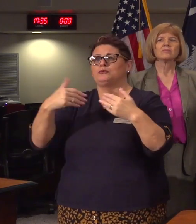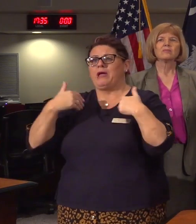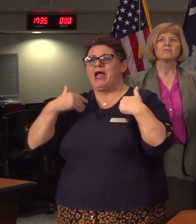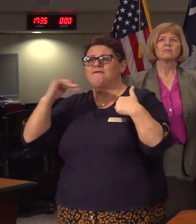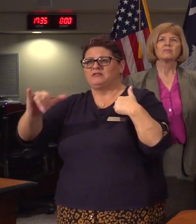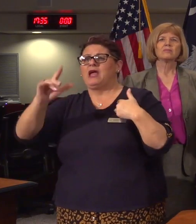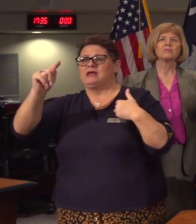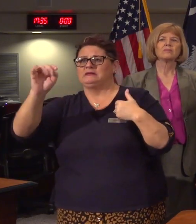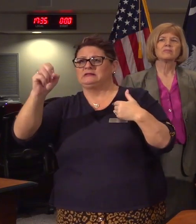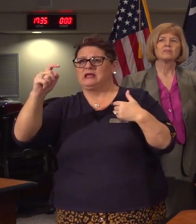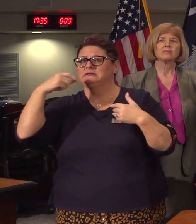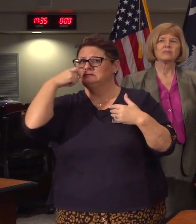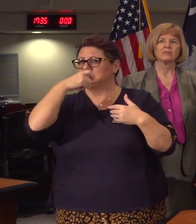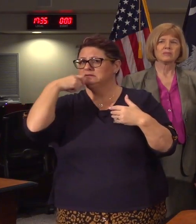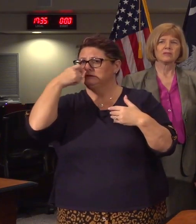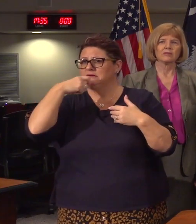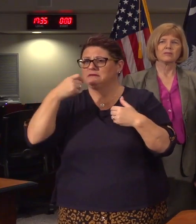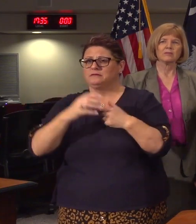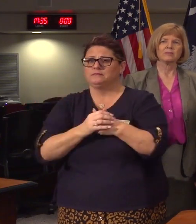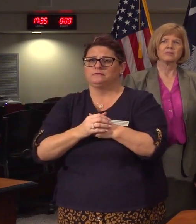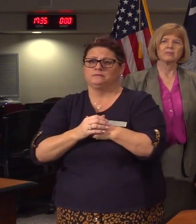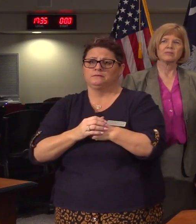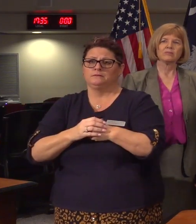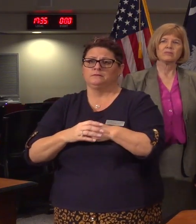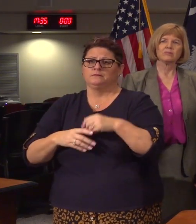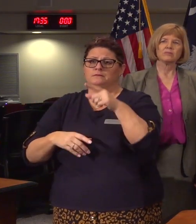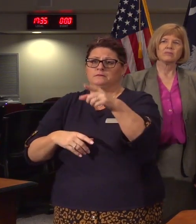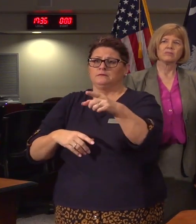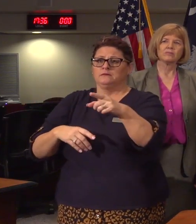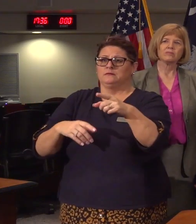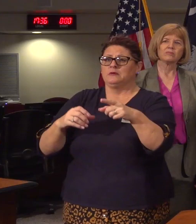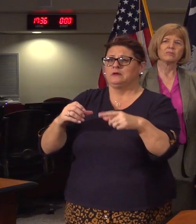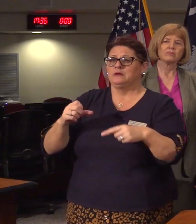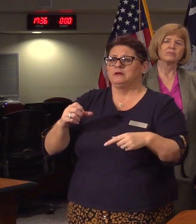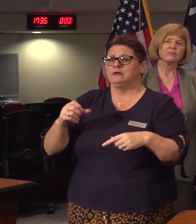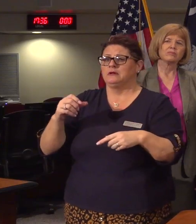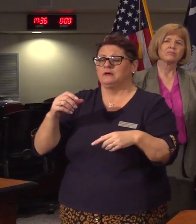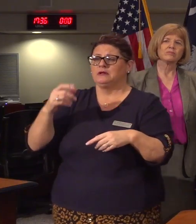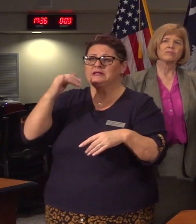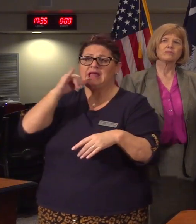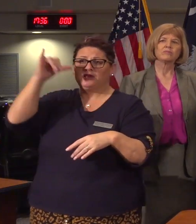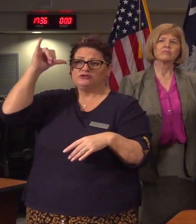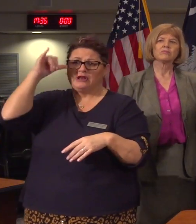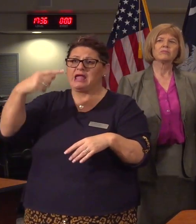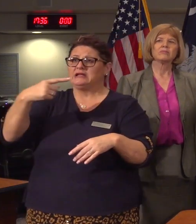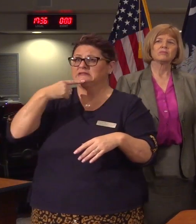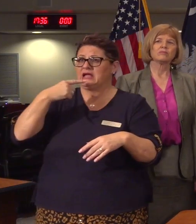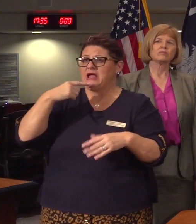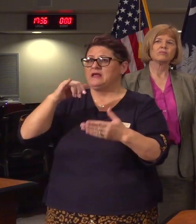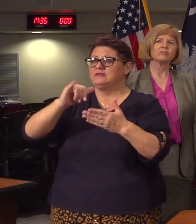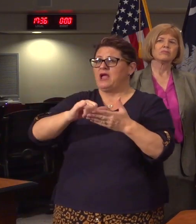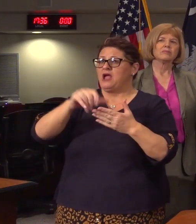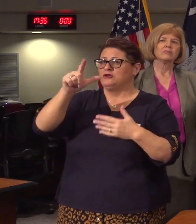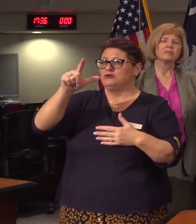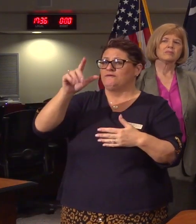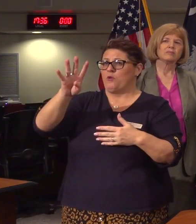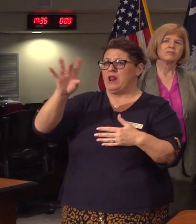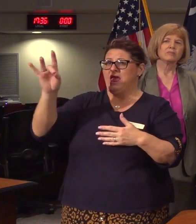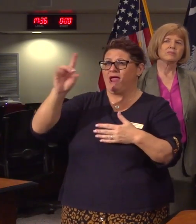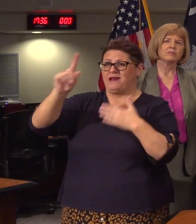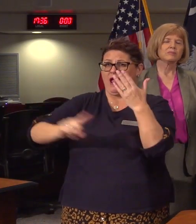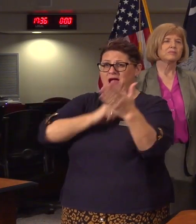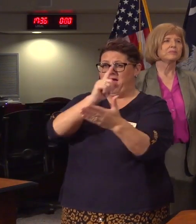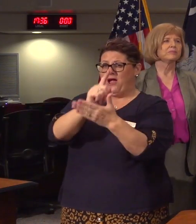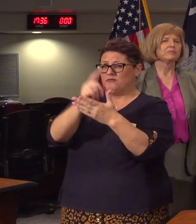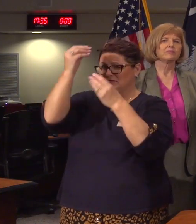Can you Let's continue A with senator that. said publicly yesterday from the podium that these test results take 48 hours to get back. Is that the